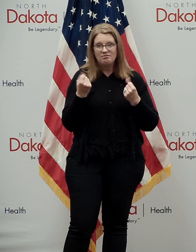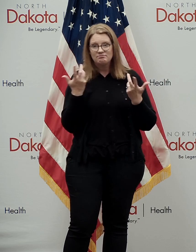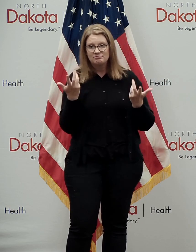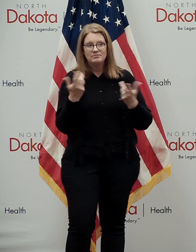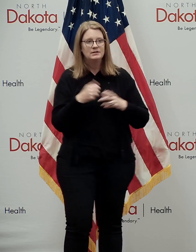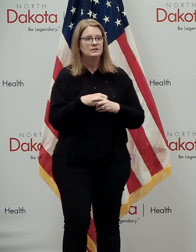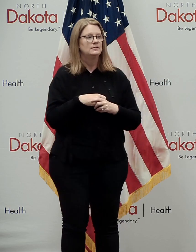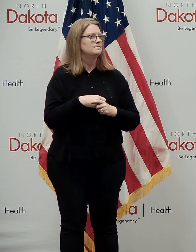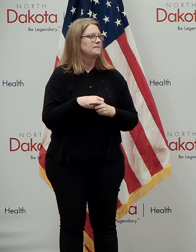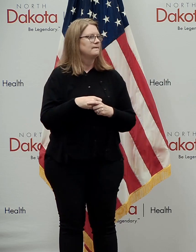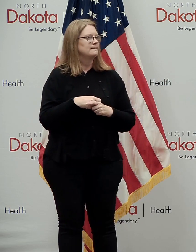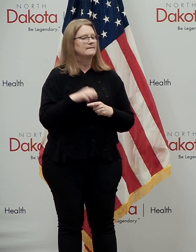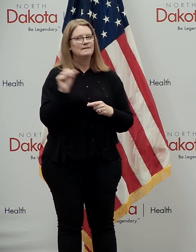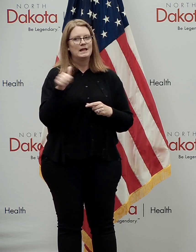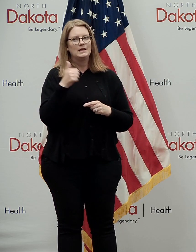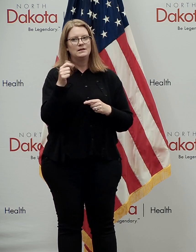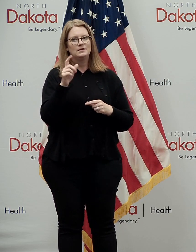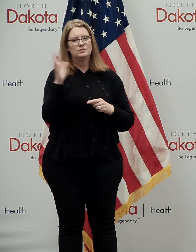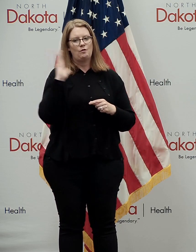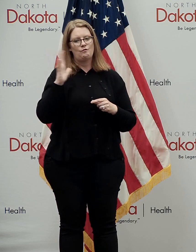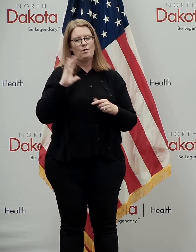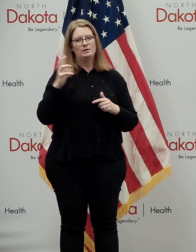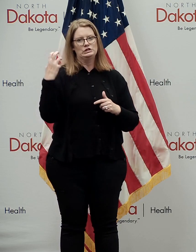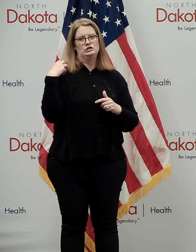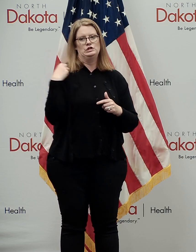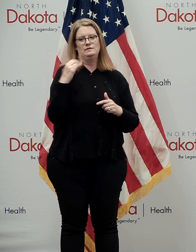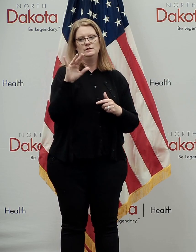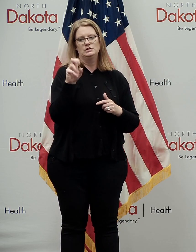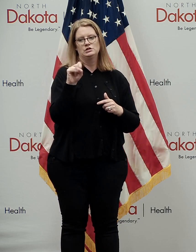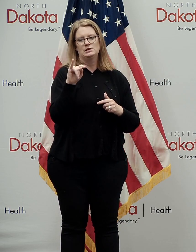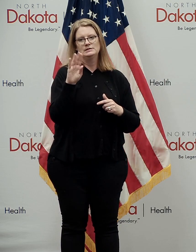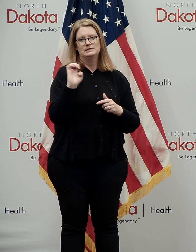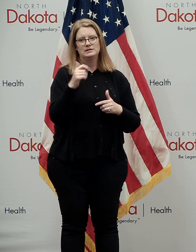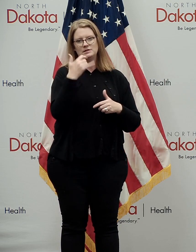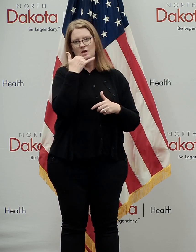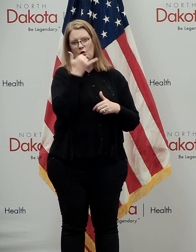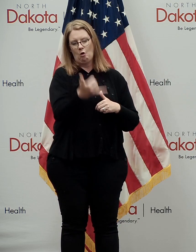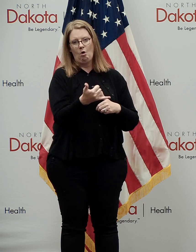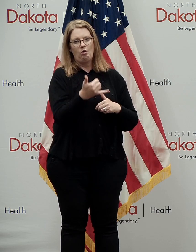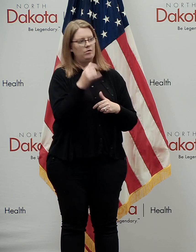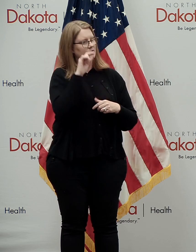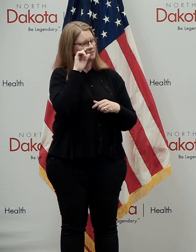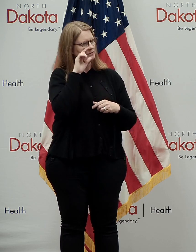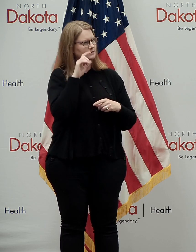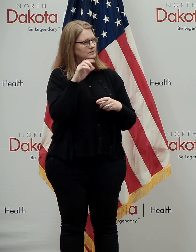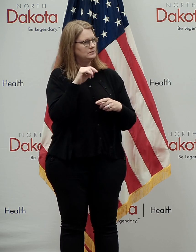regarding the former Chief Justice that they referred to the